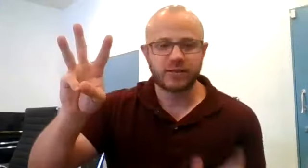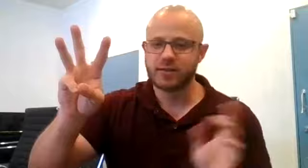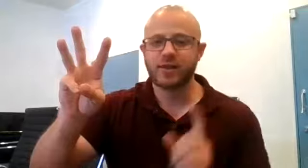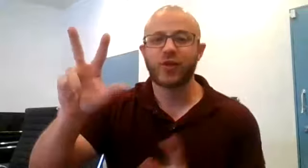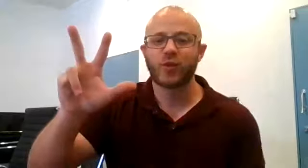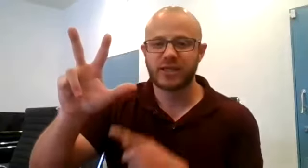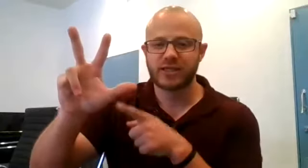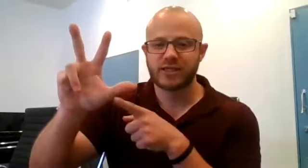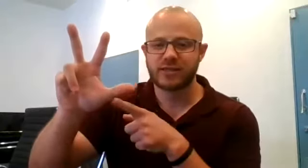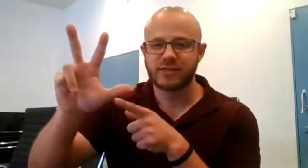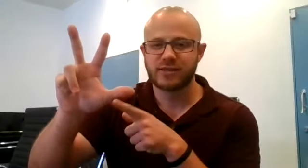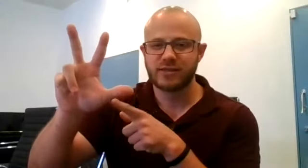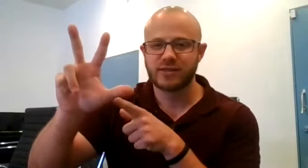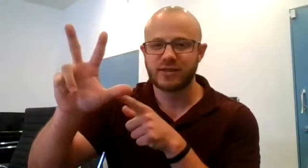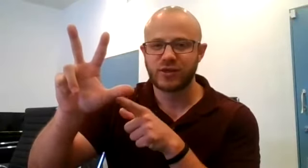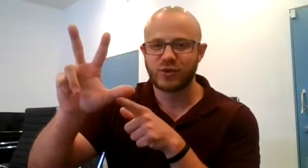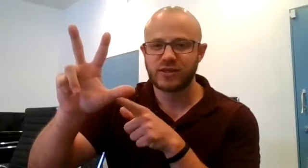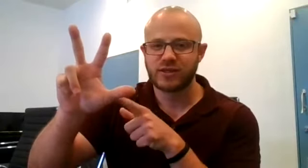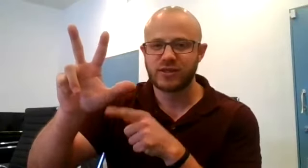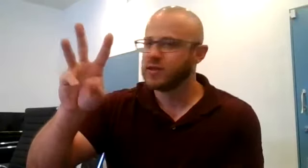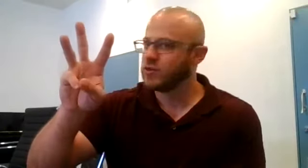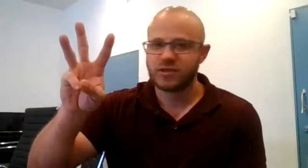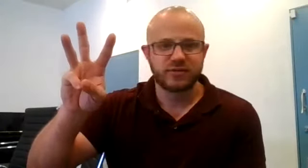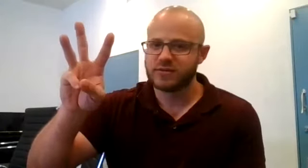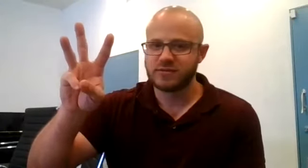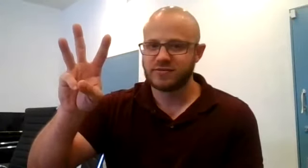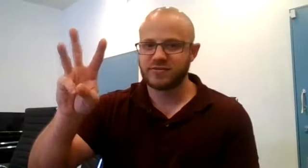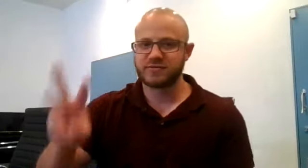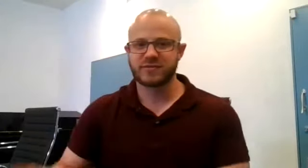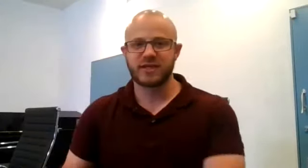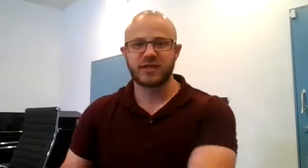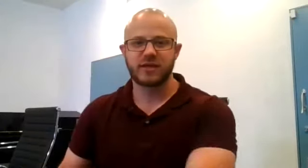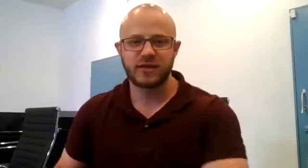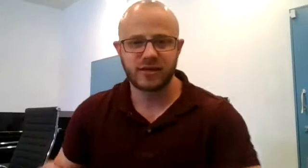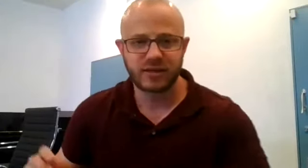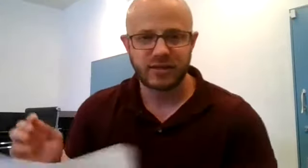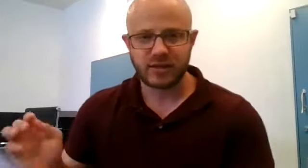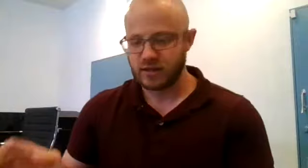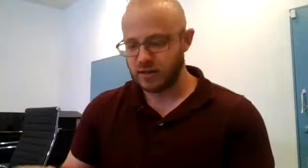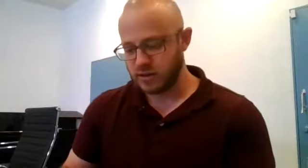sign this as 3. This is 3, not this. Okay.